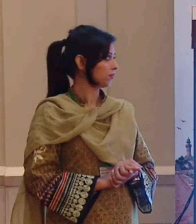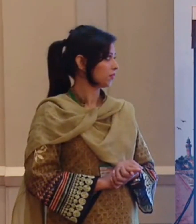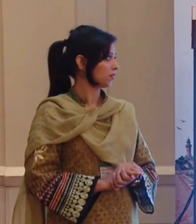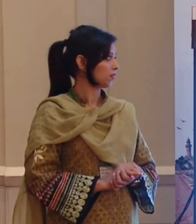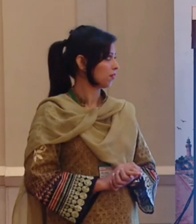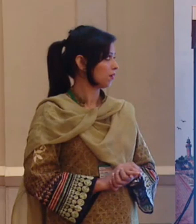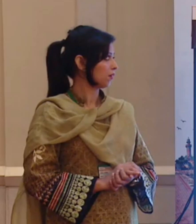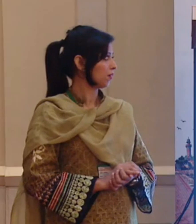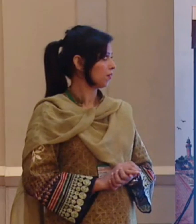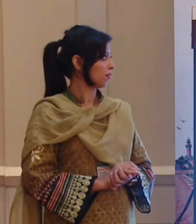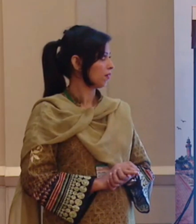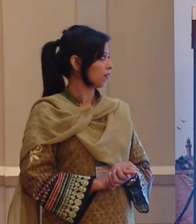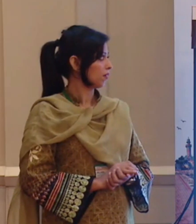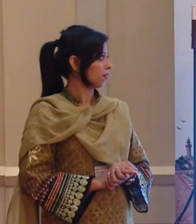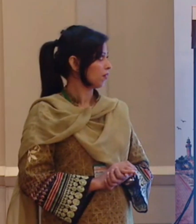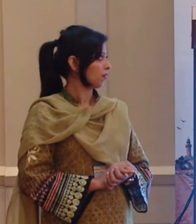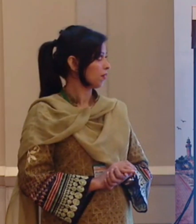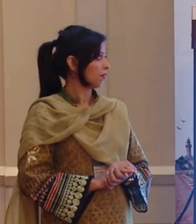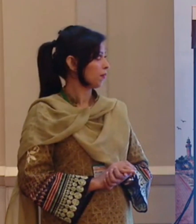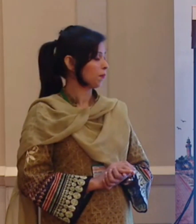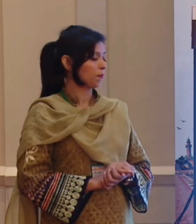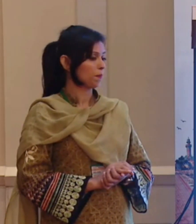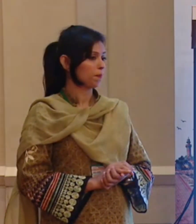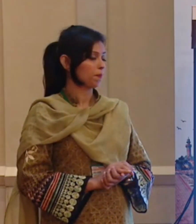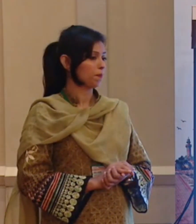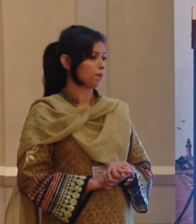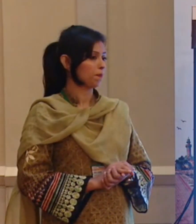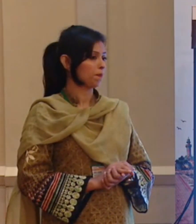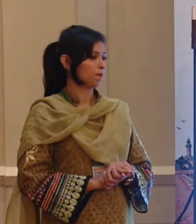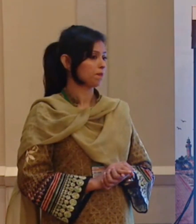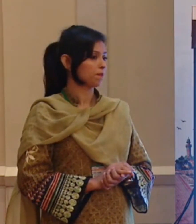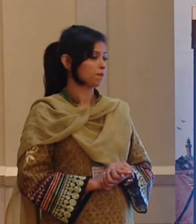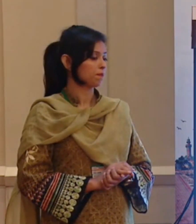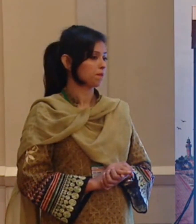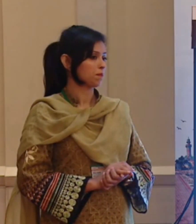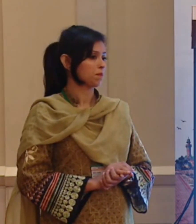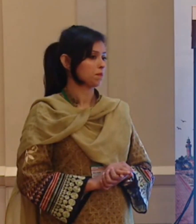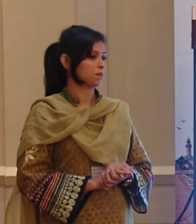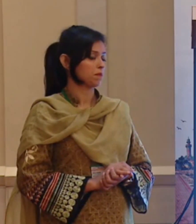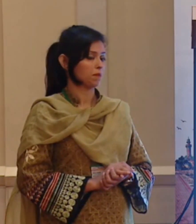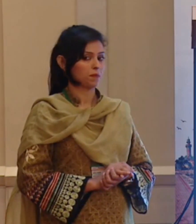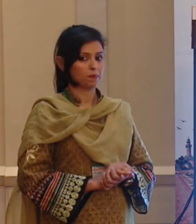cartilage. It can serve your task.